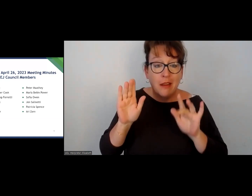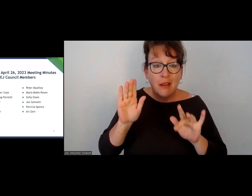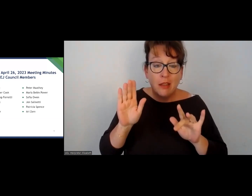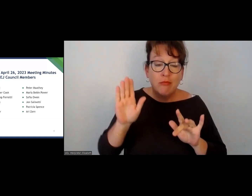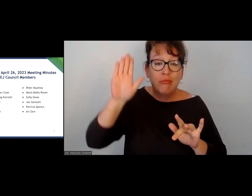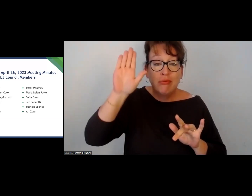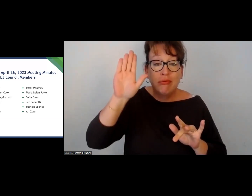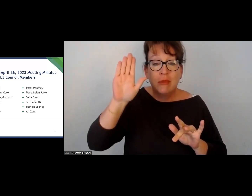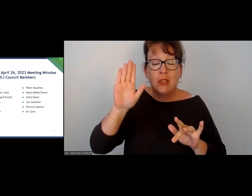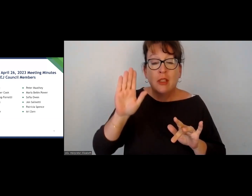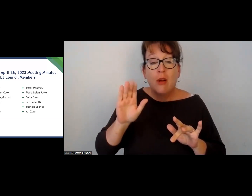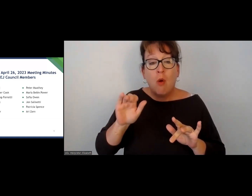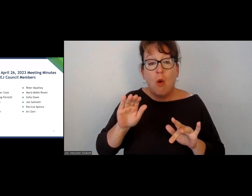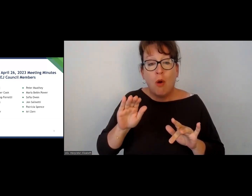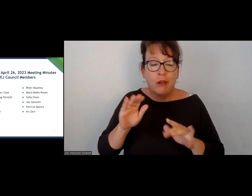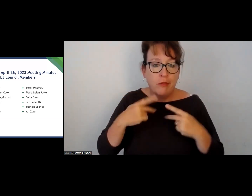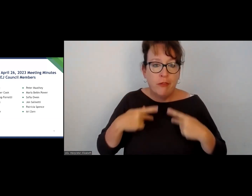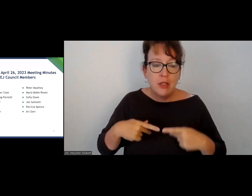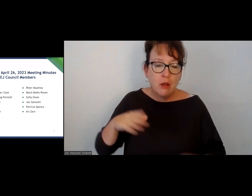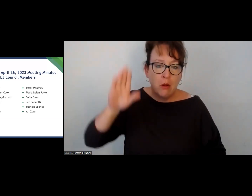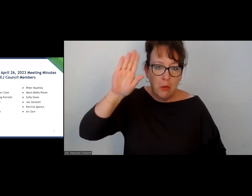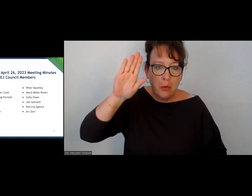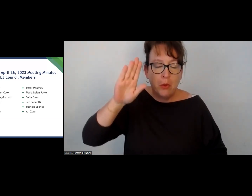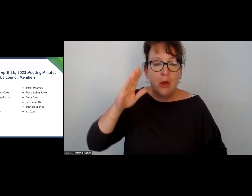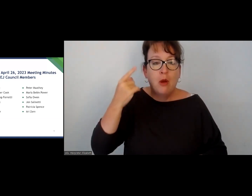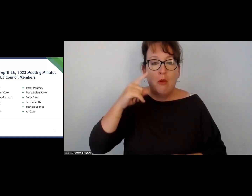or a sort of physical hand or the raised hand